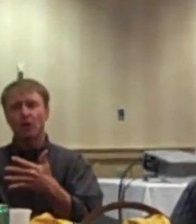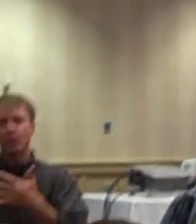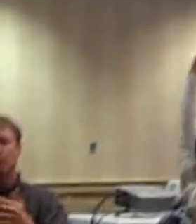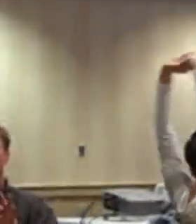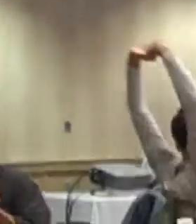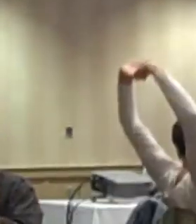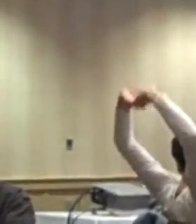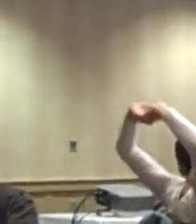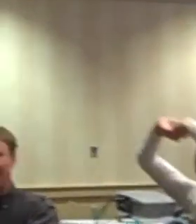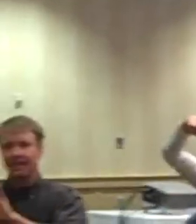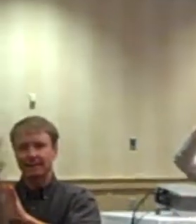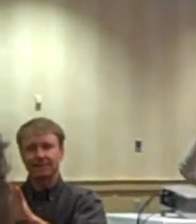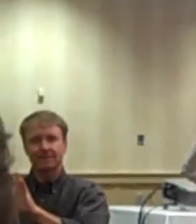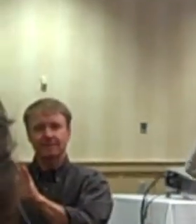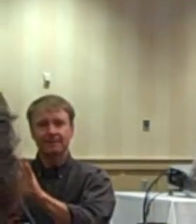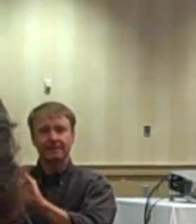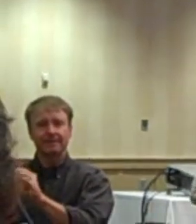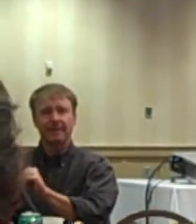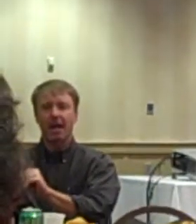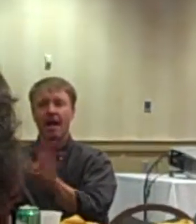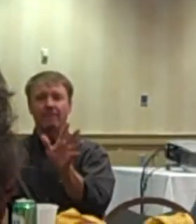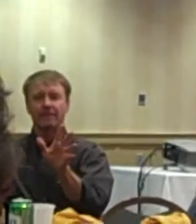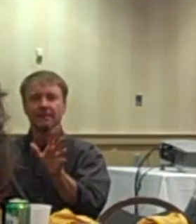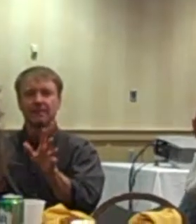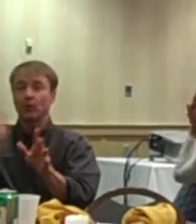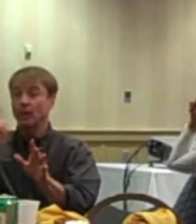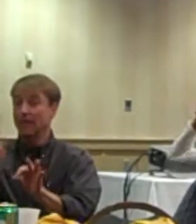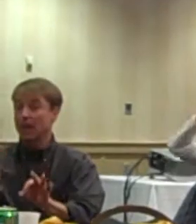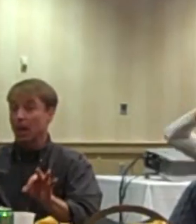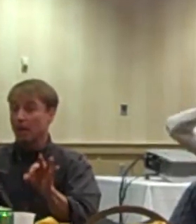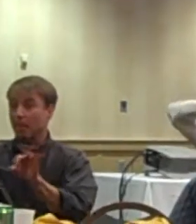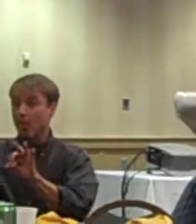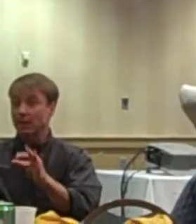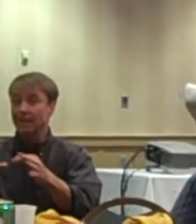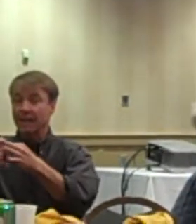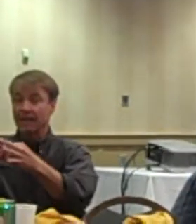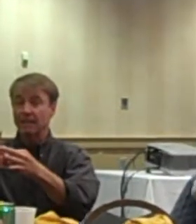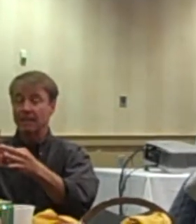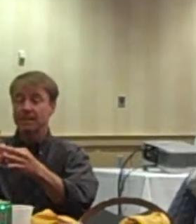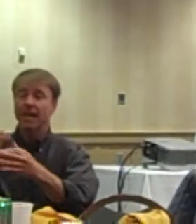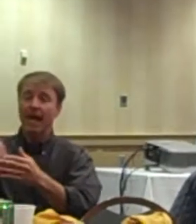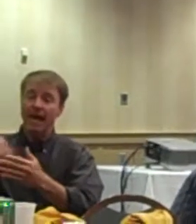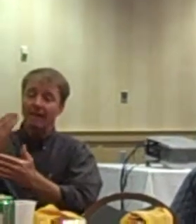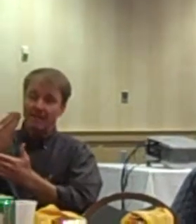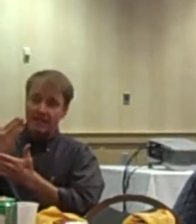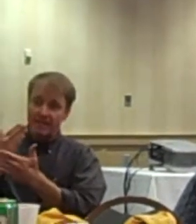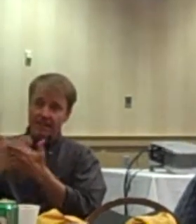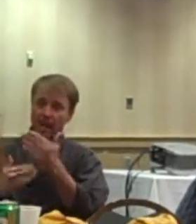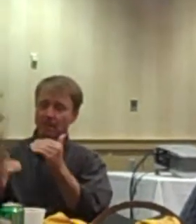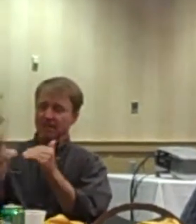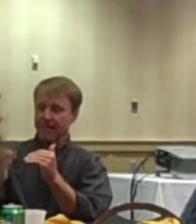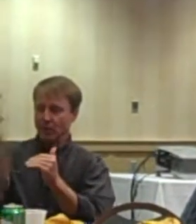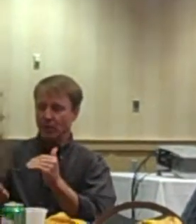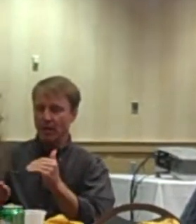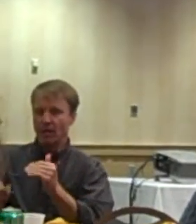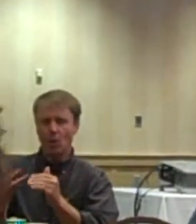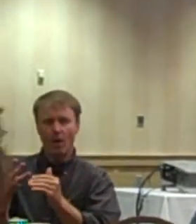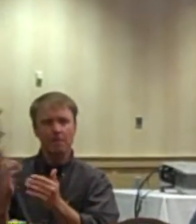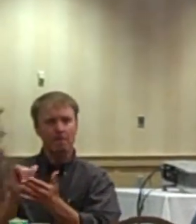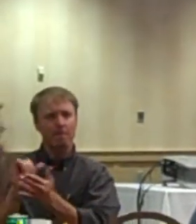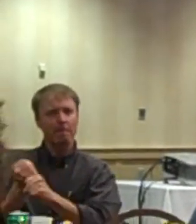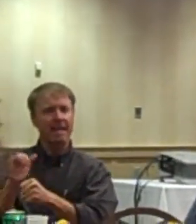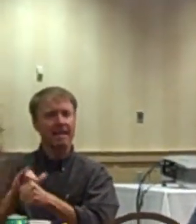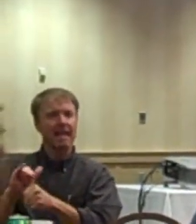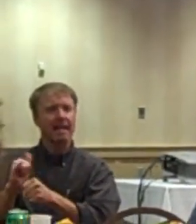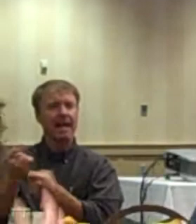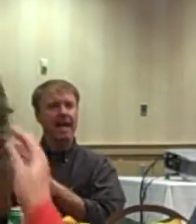make a connection inevitable. So for the most important connections, there are standards there that are trying to make them inevitable. So for example,